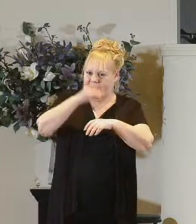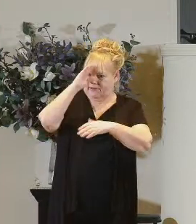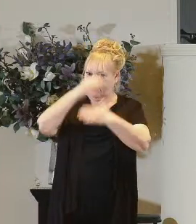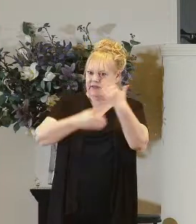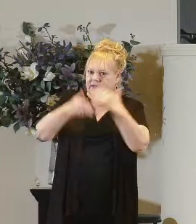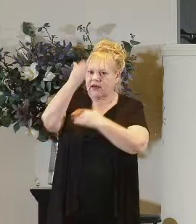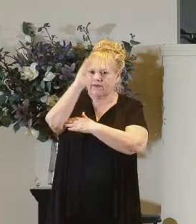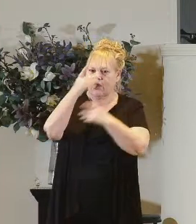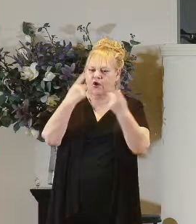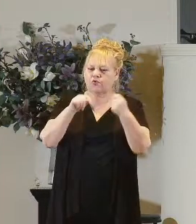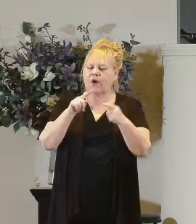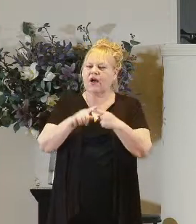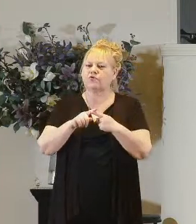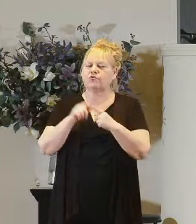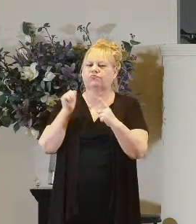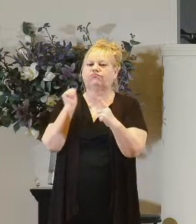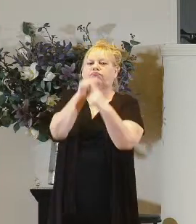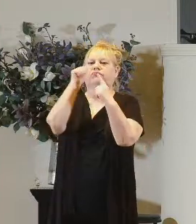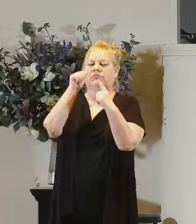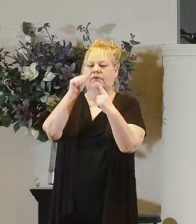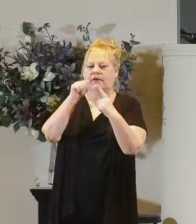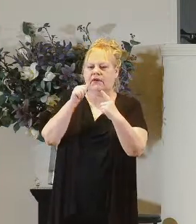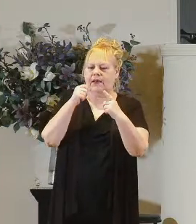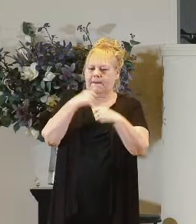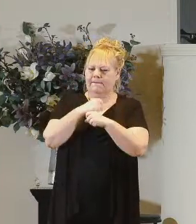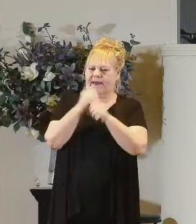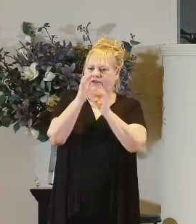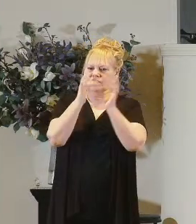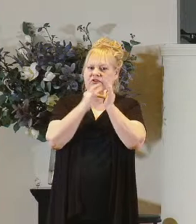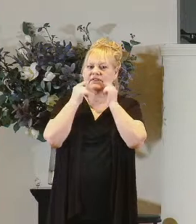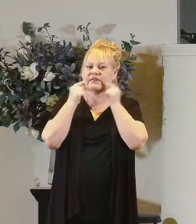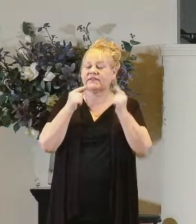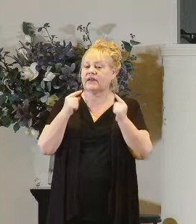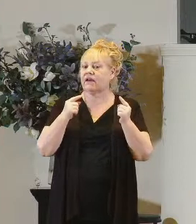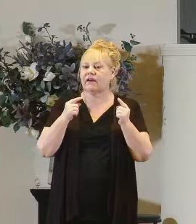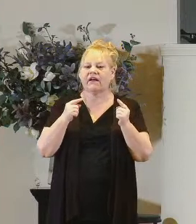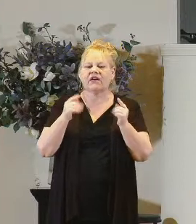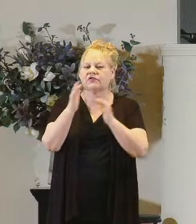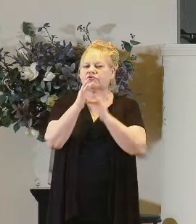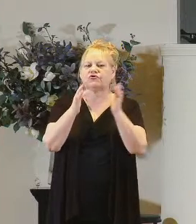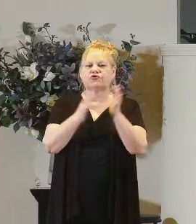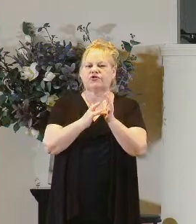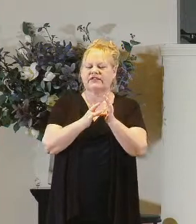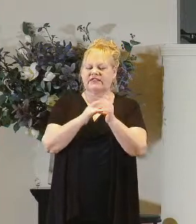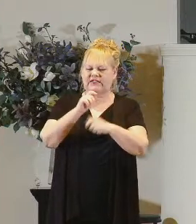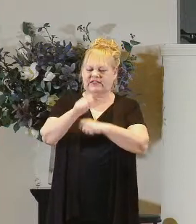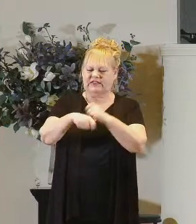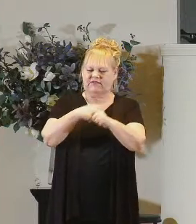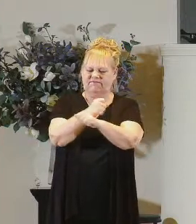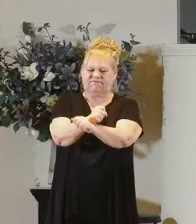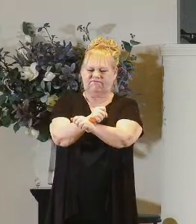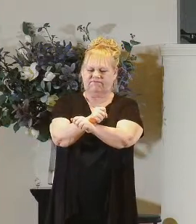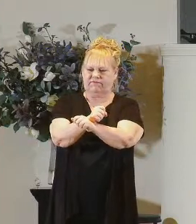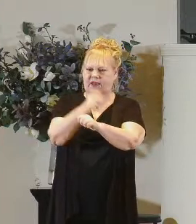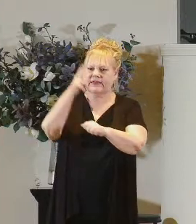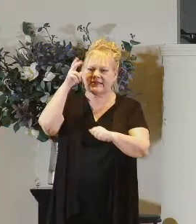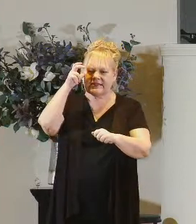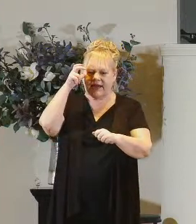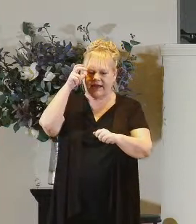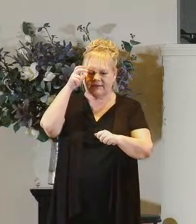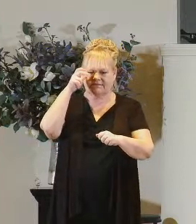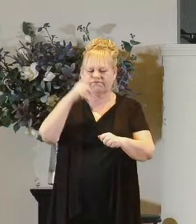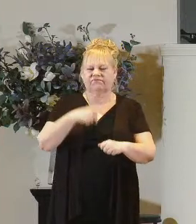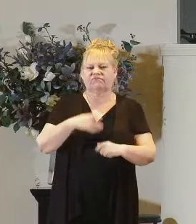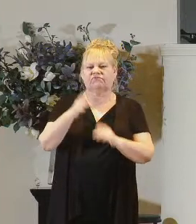trying to trip him up and make him sin and instead jesus tied him up and